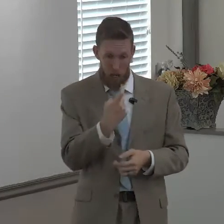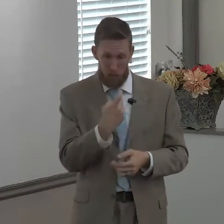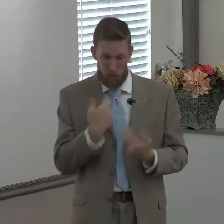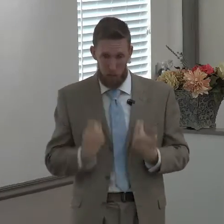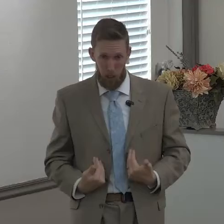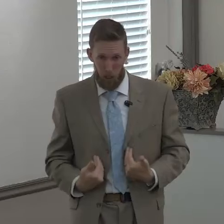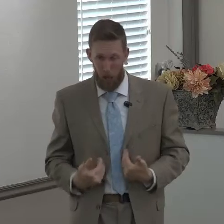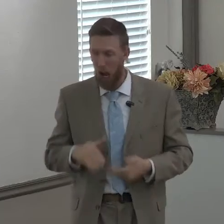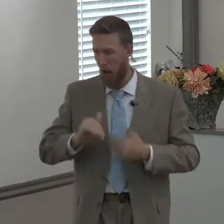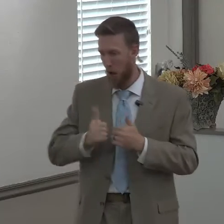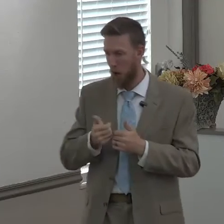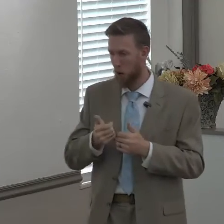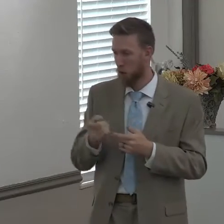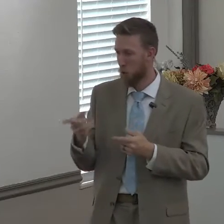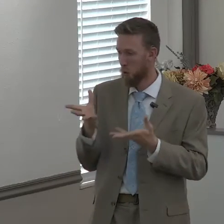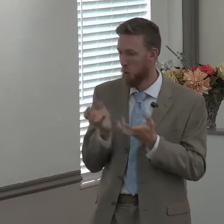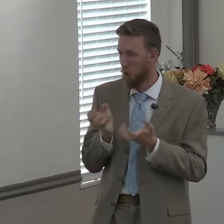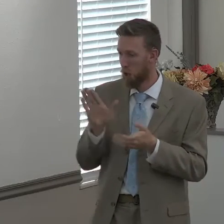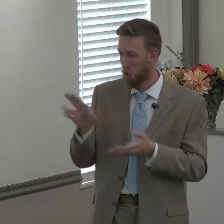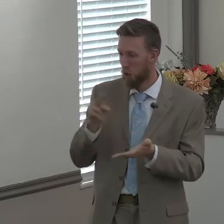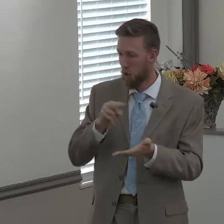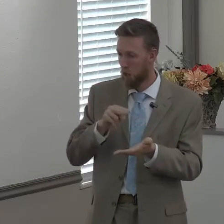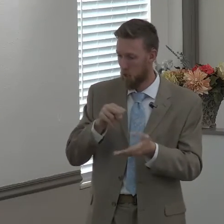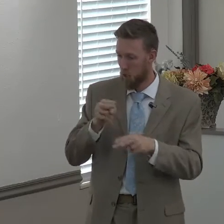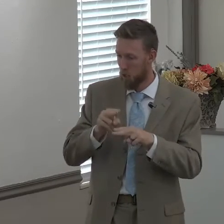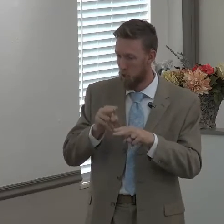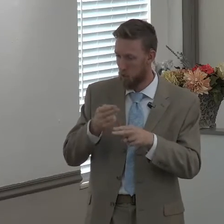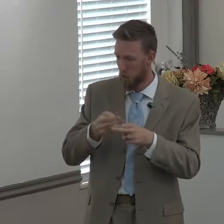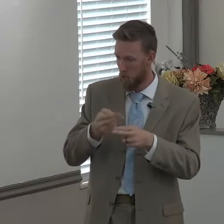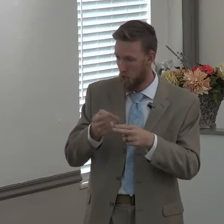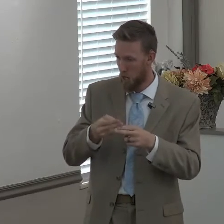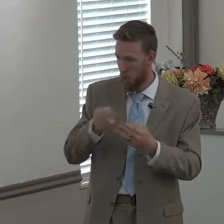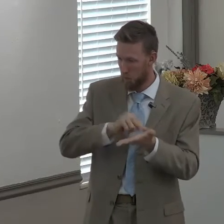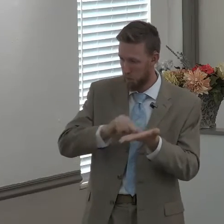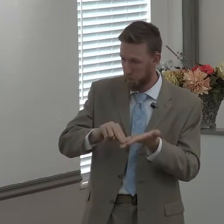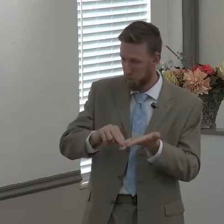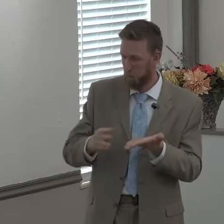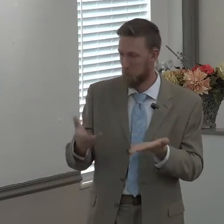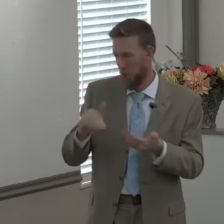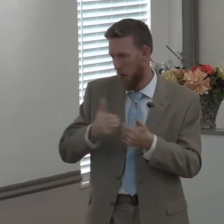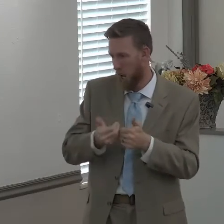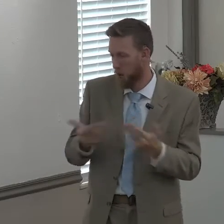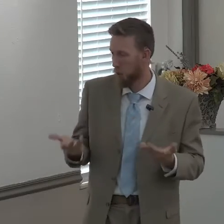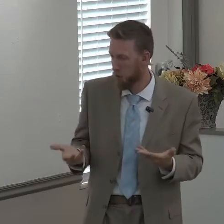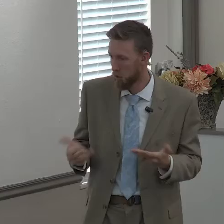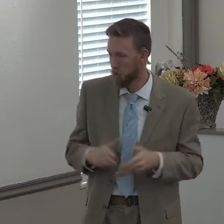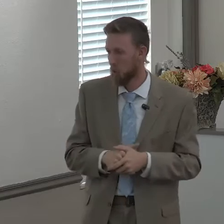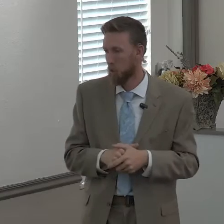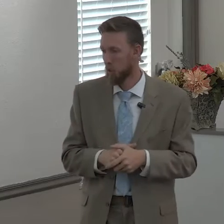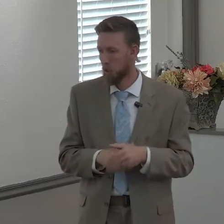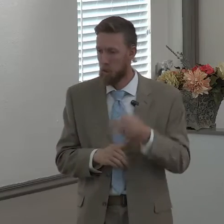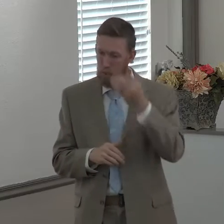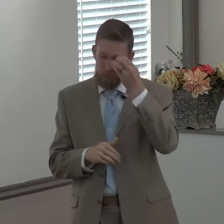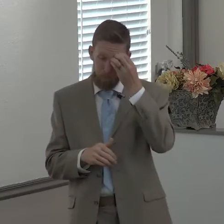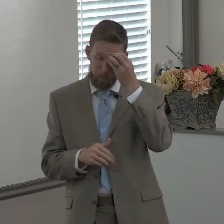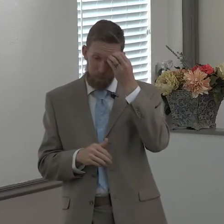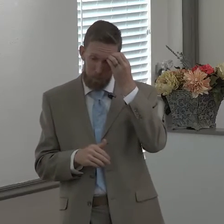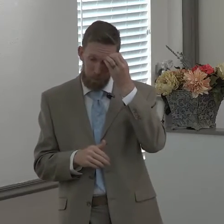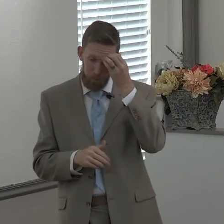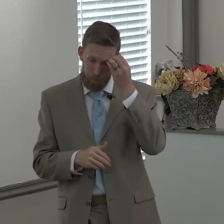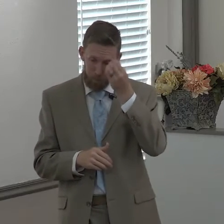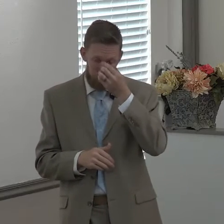Randall? Now listen, I'm not putting down, you know, the honorary degrees that I've